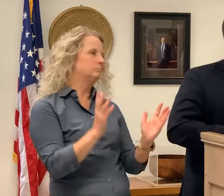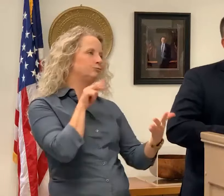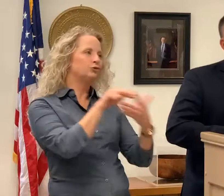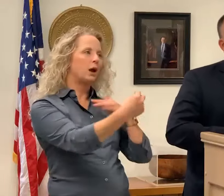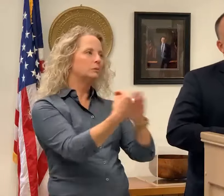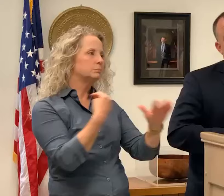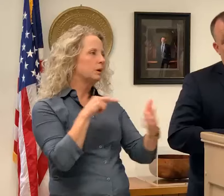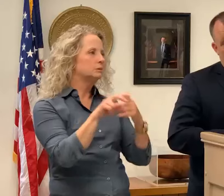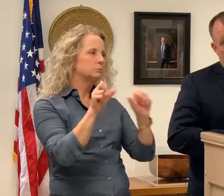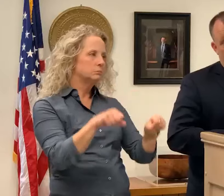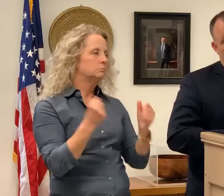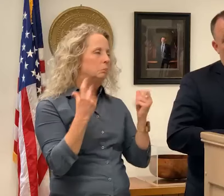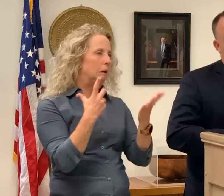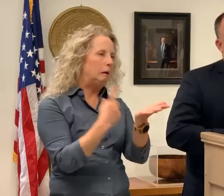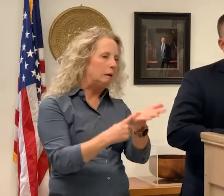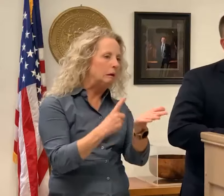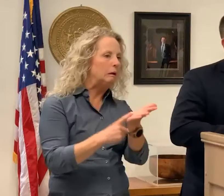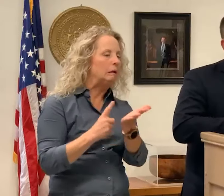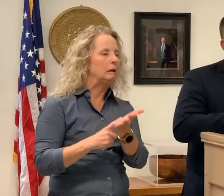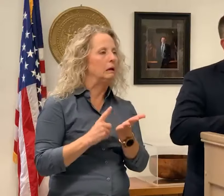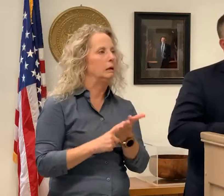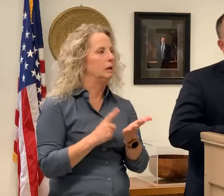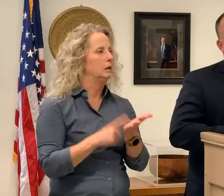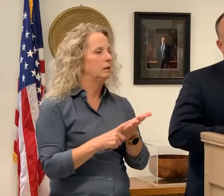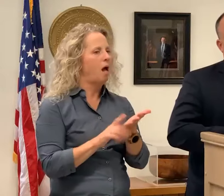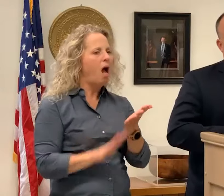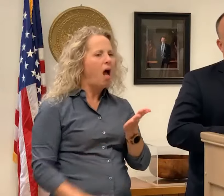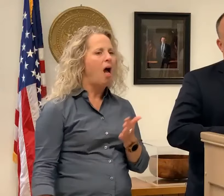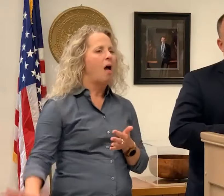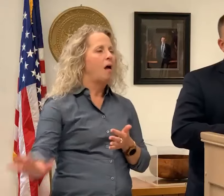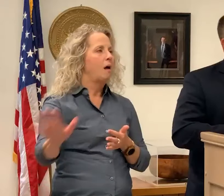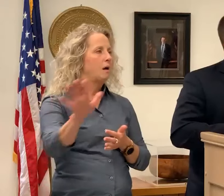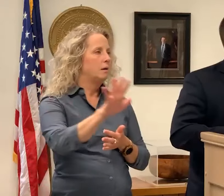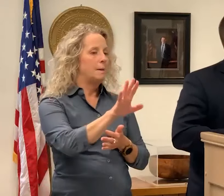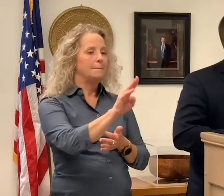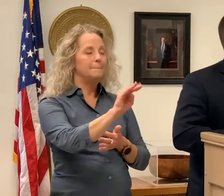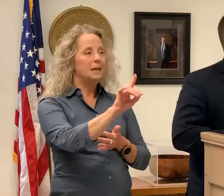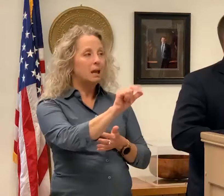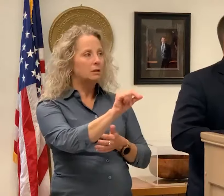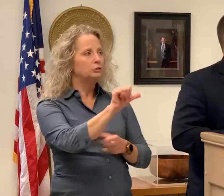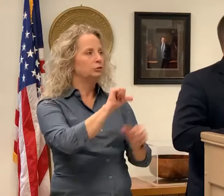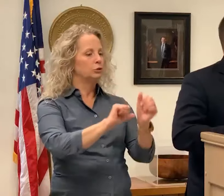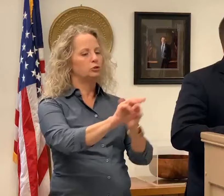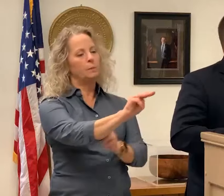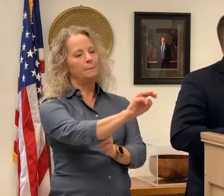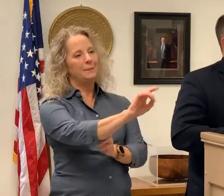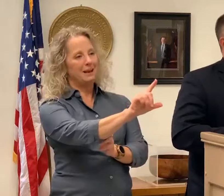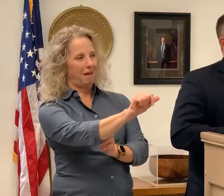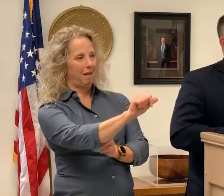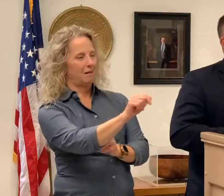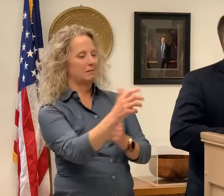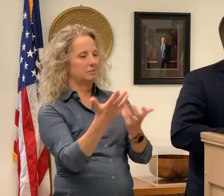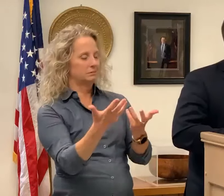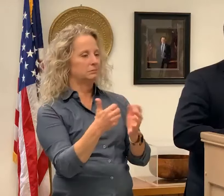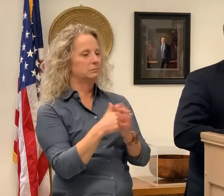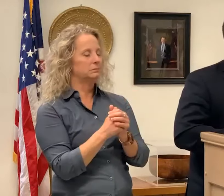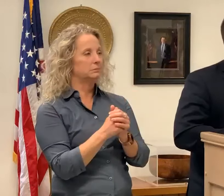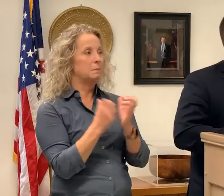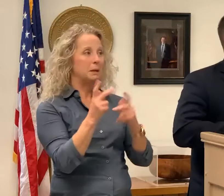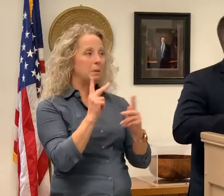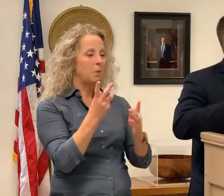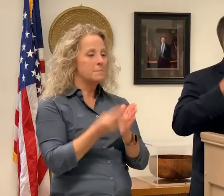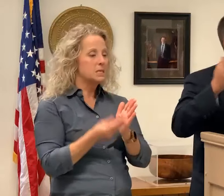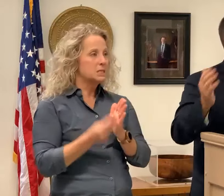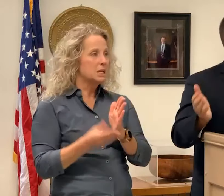possible. There were lots of discussions all across media and social media about how many people were